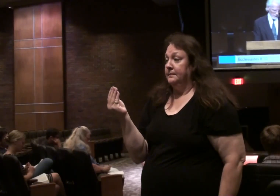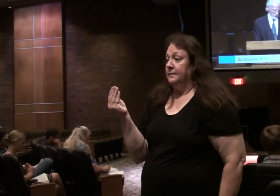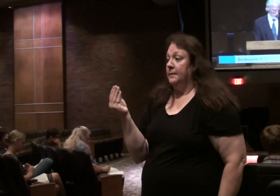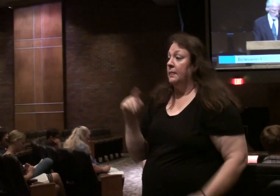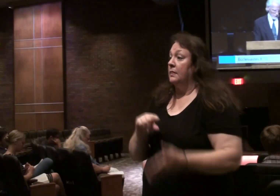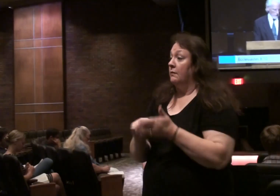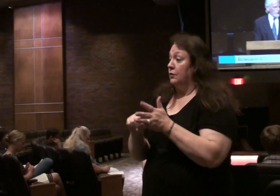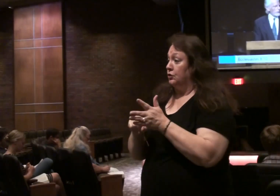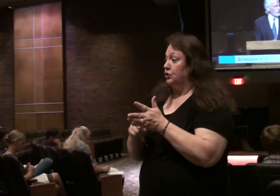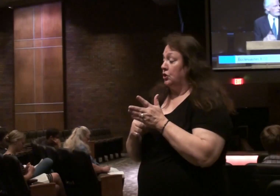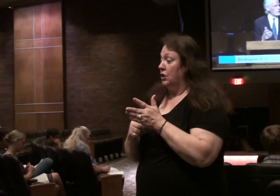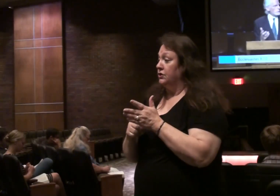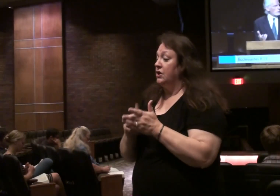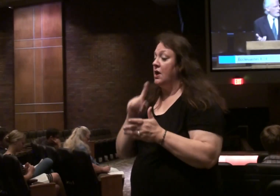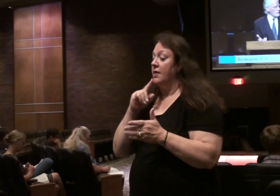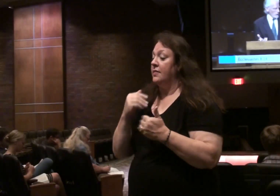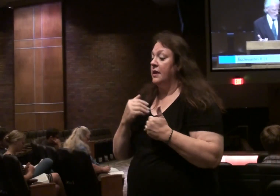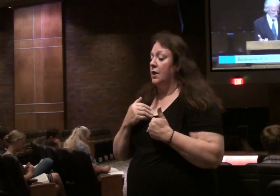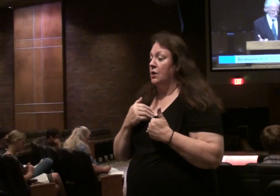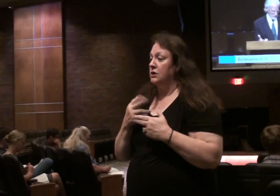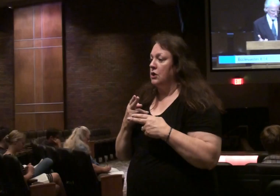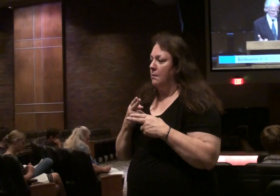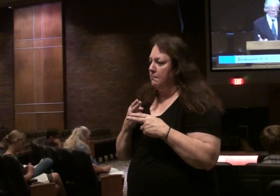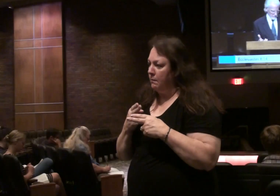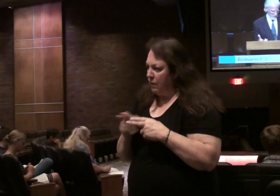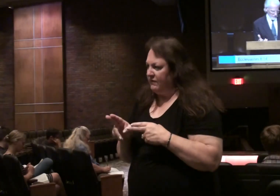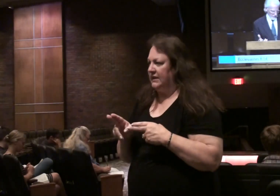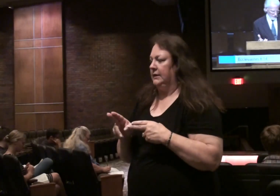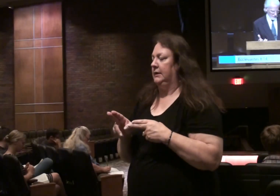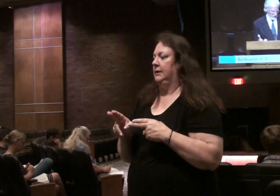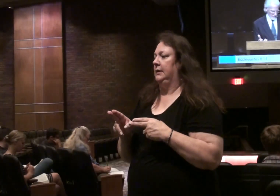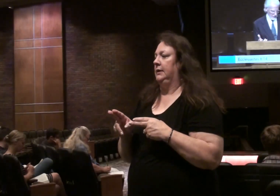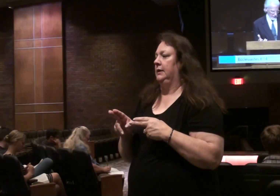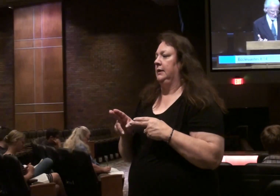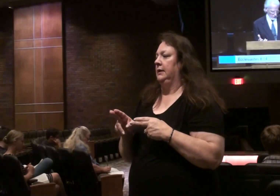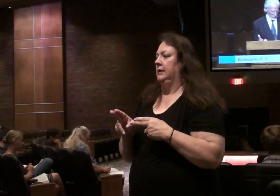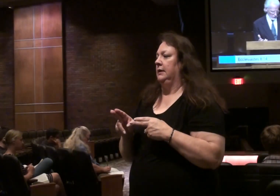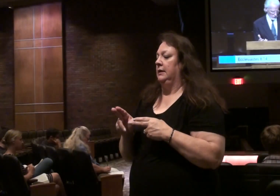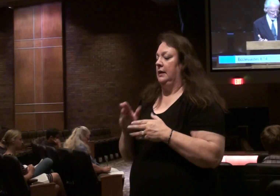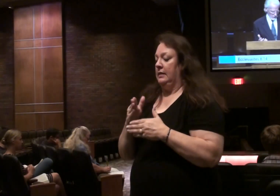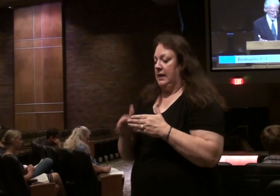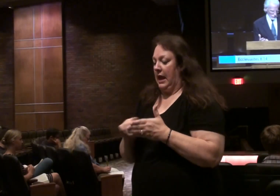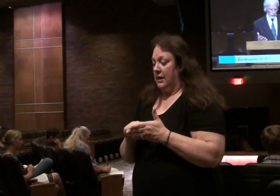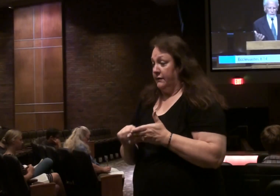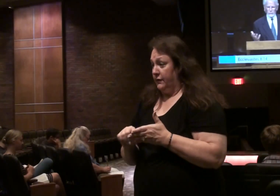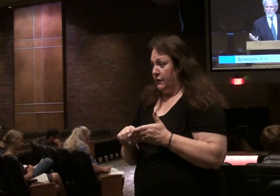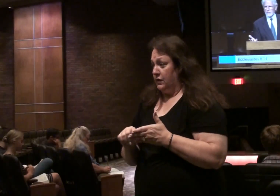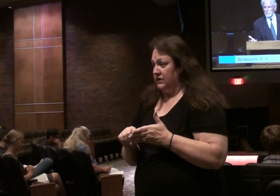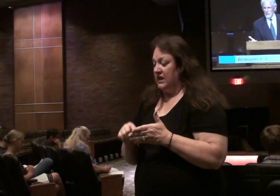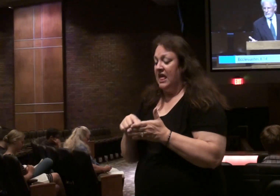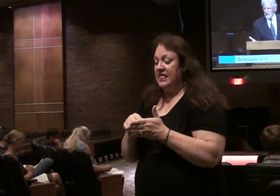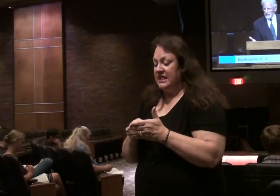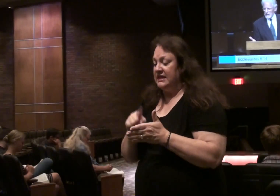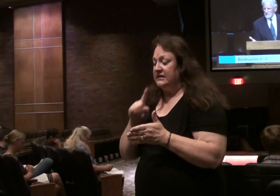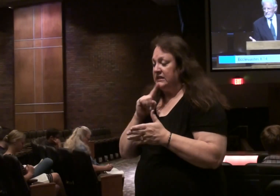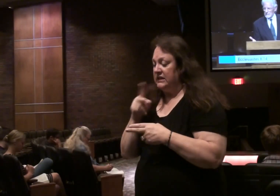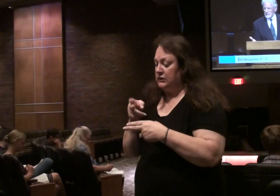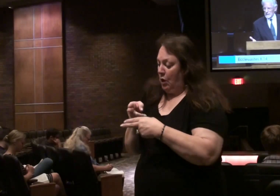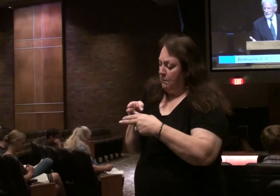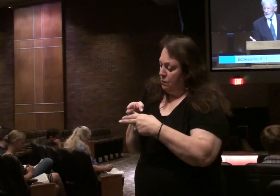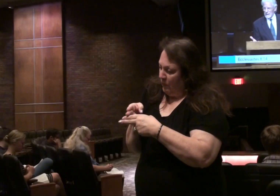begin, there is brevity. The end of the verse, this too is